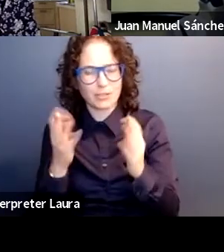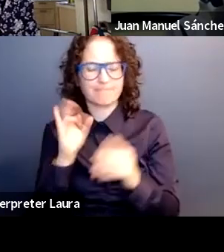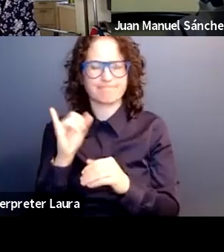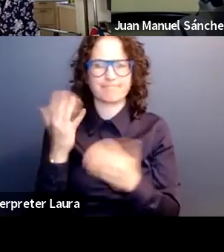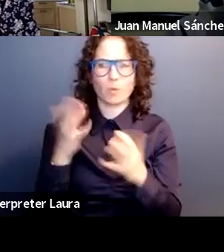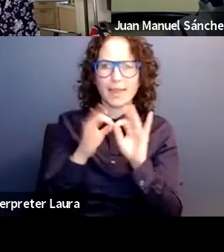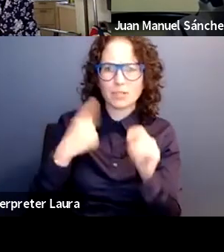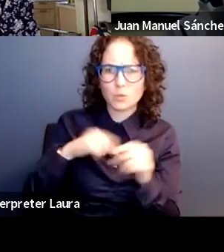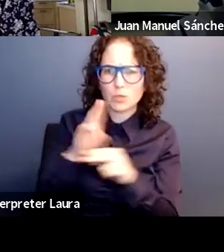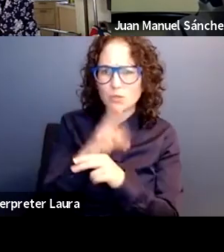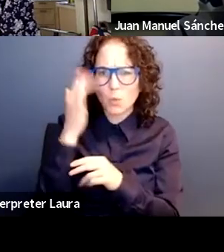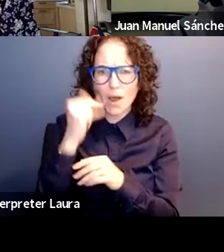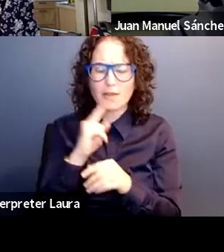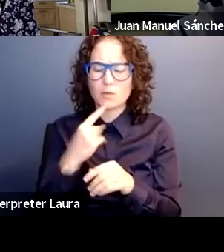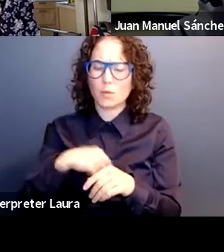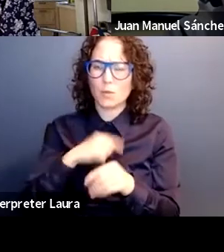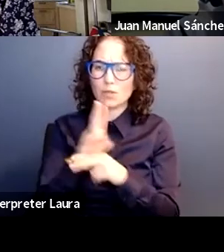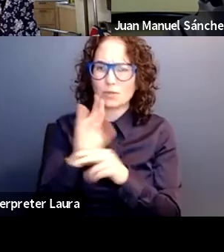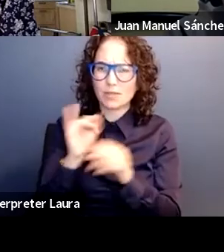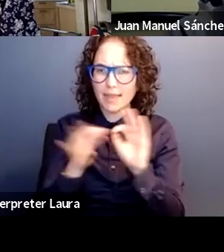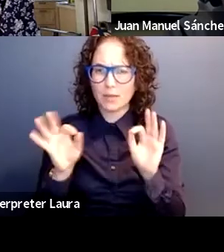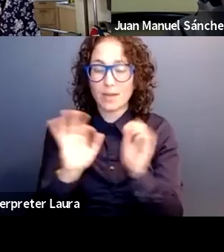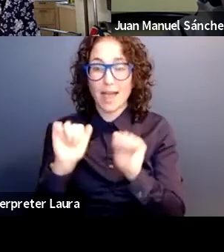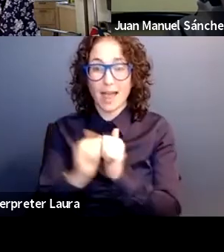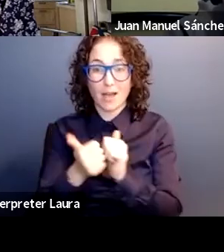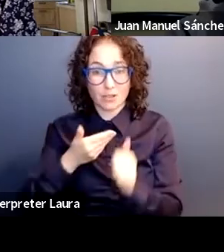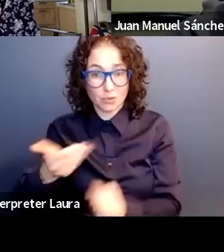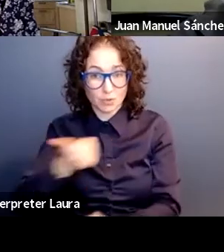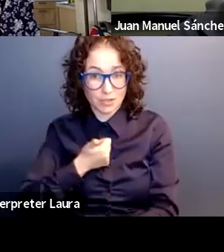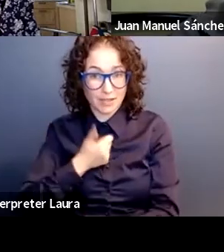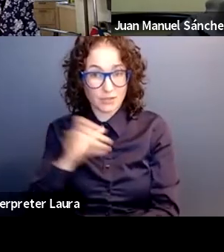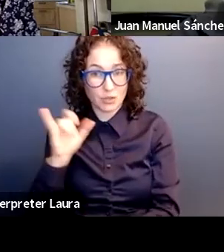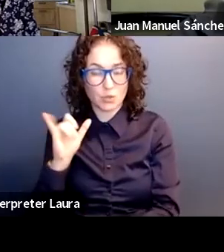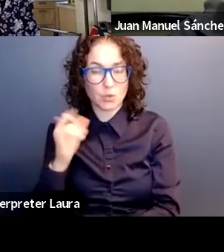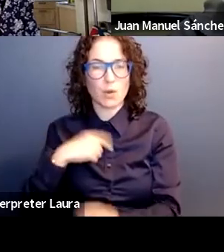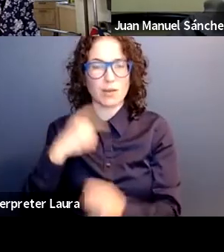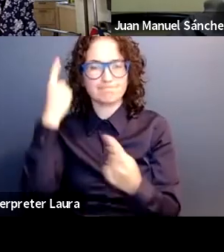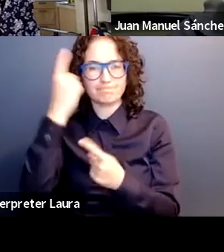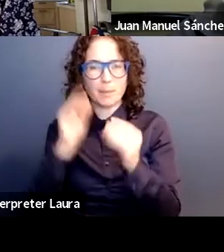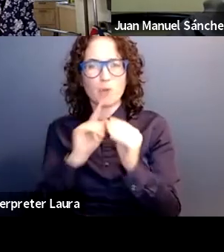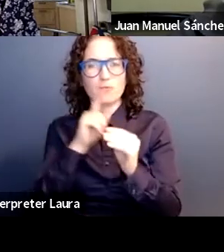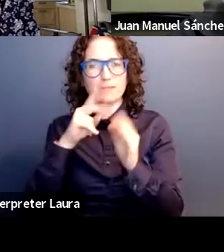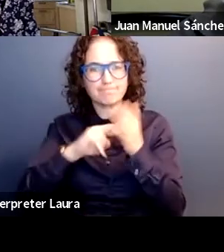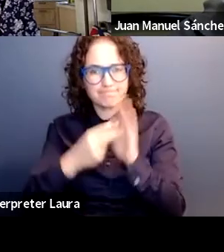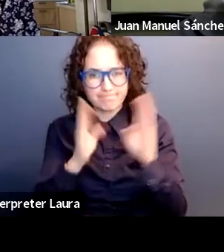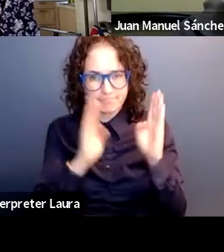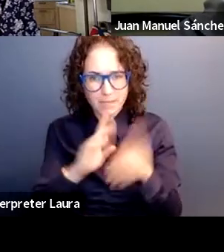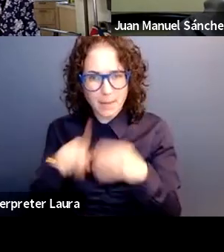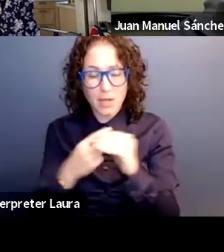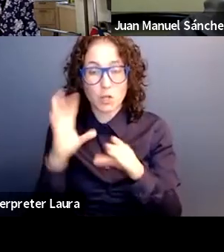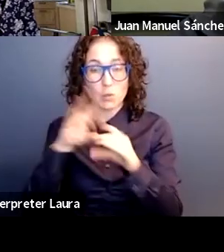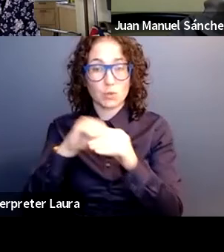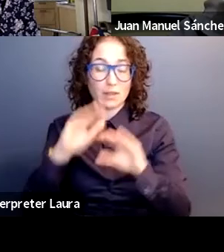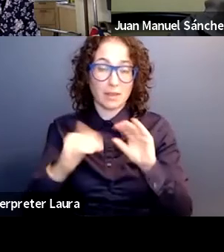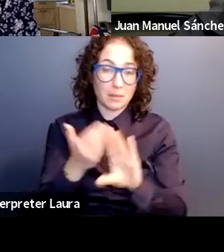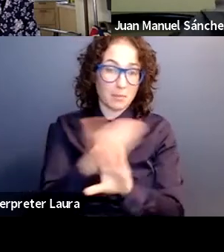Why are we using that language? And how we introduce ourselves. We're thinking more intentionally about inclusion than ever before, and I